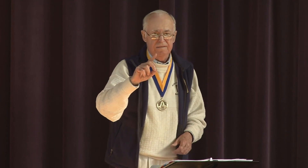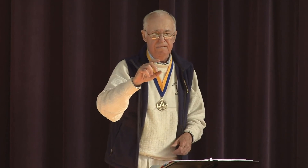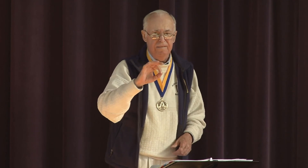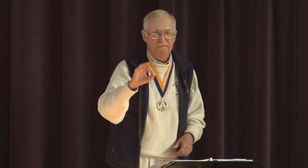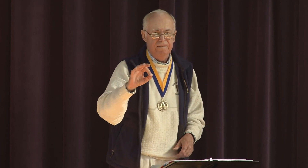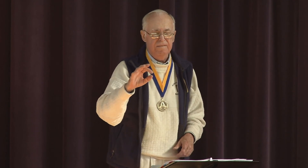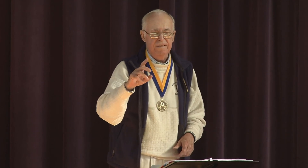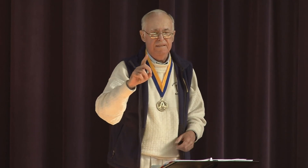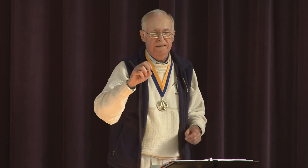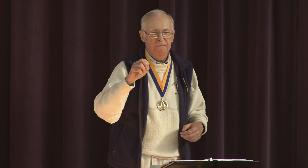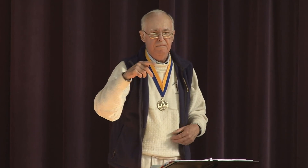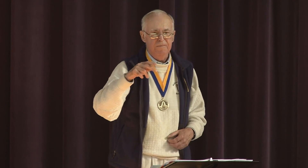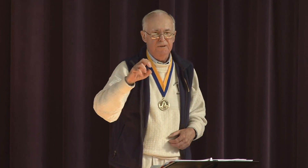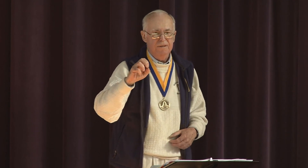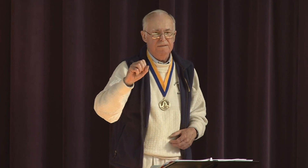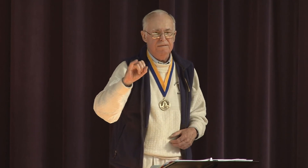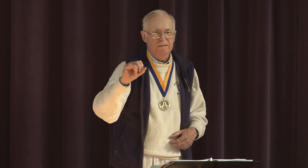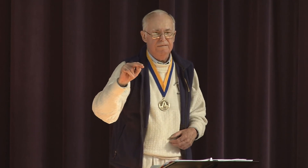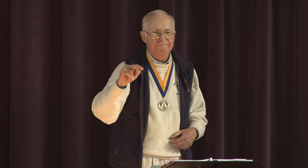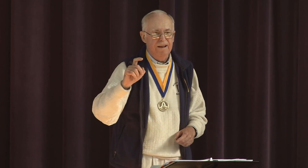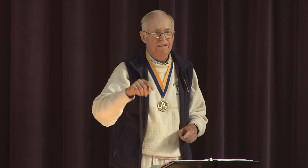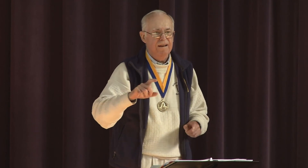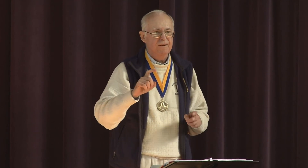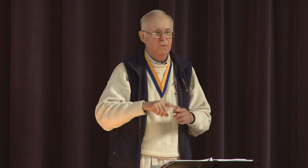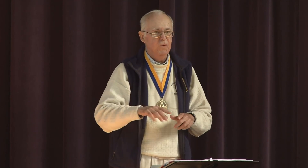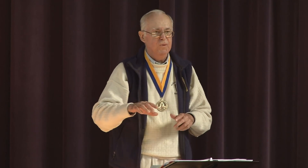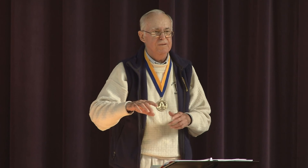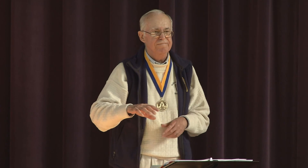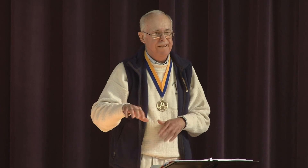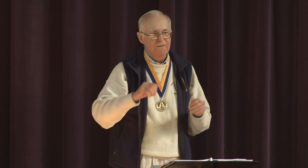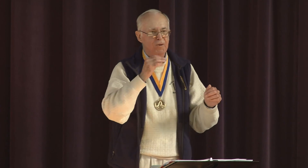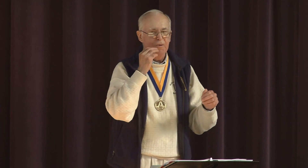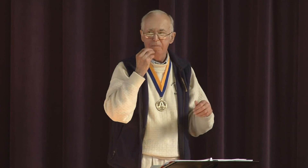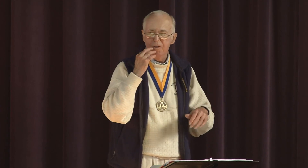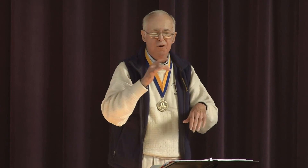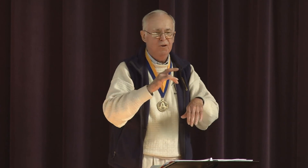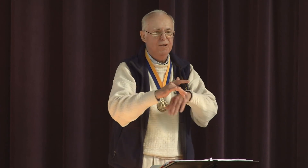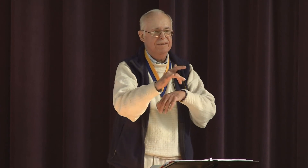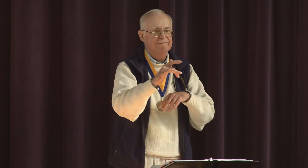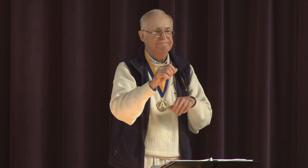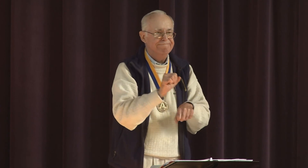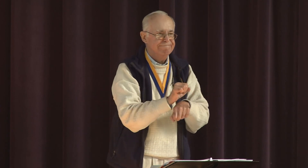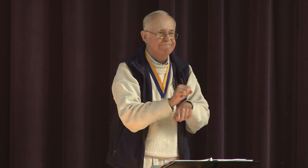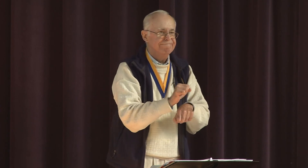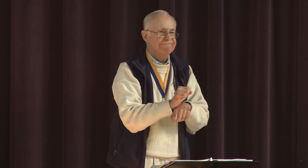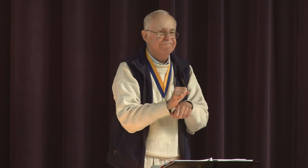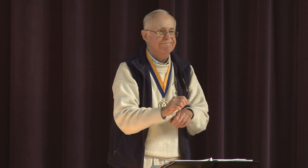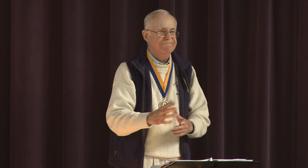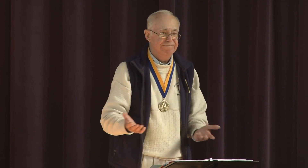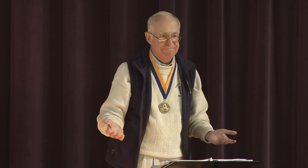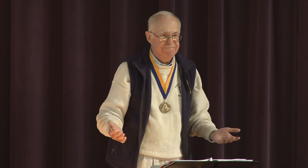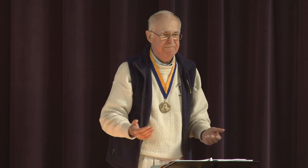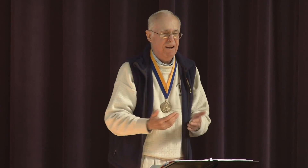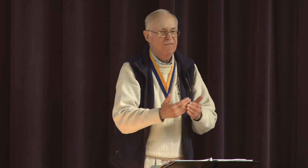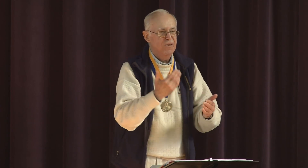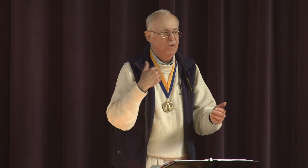I can remember he was a child of the Great Depression. So he had to leave home at an early age and